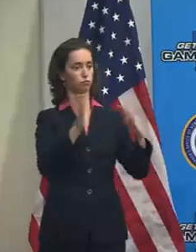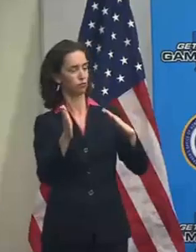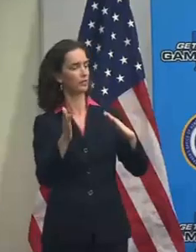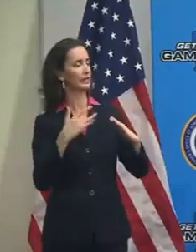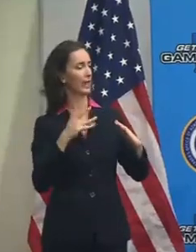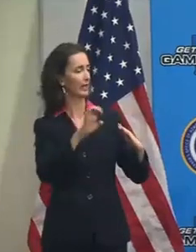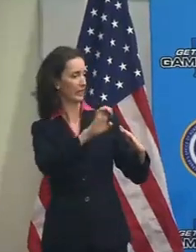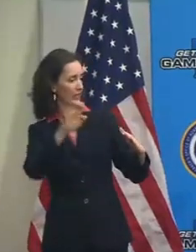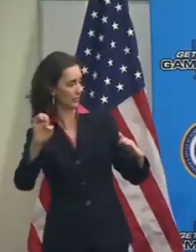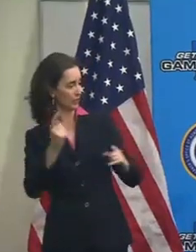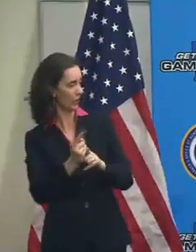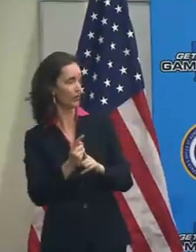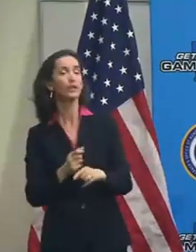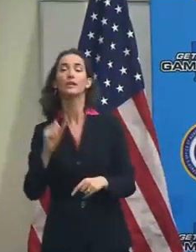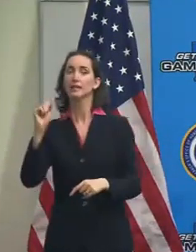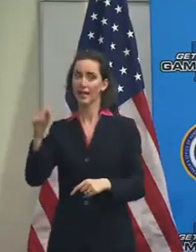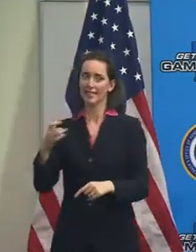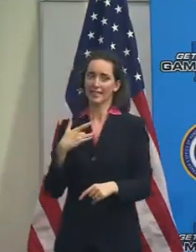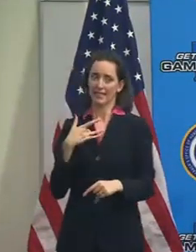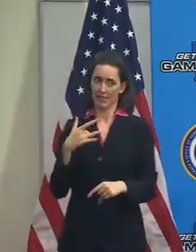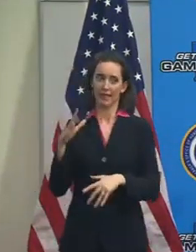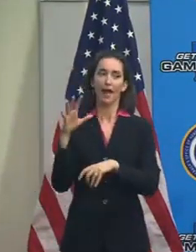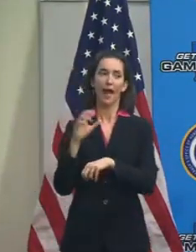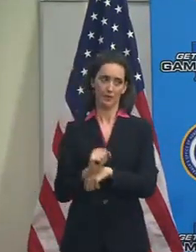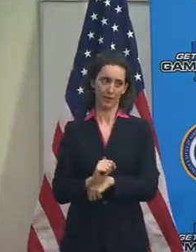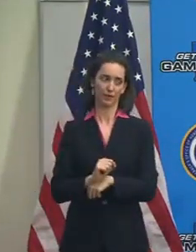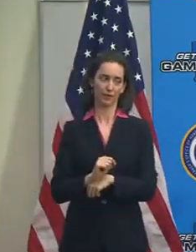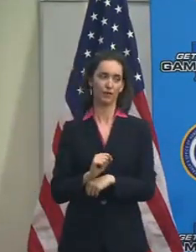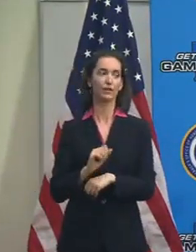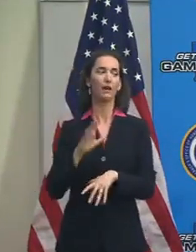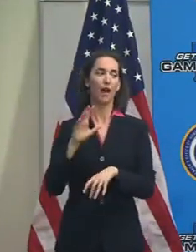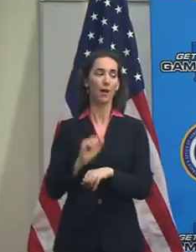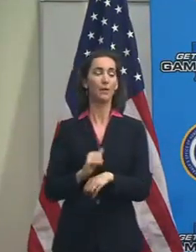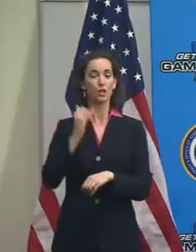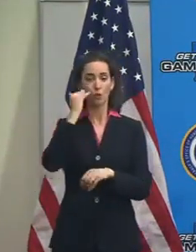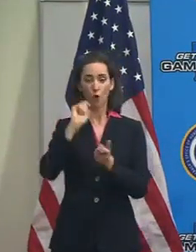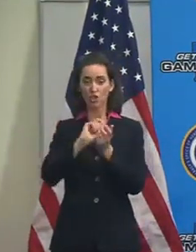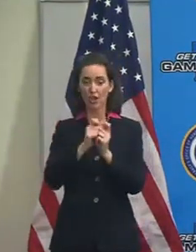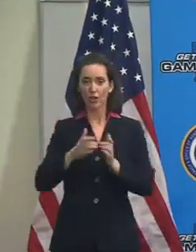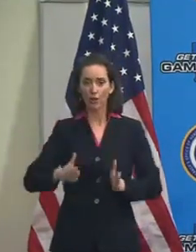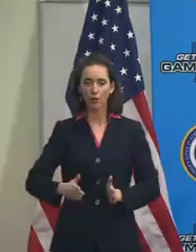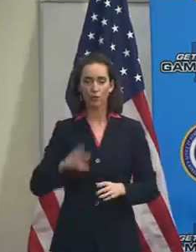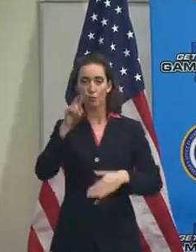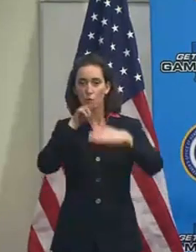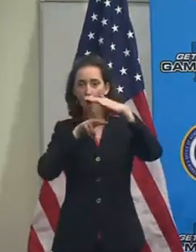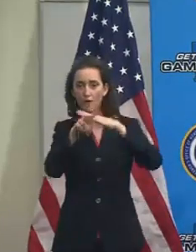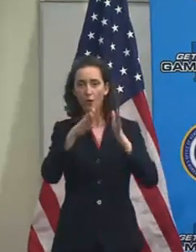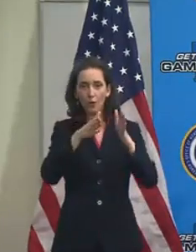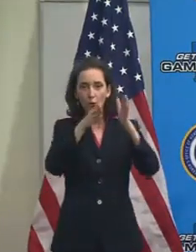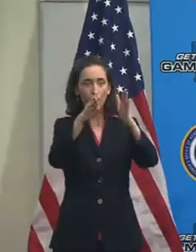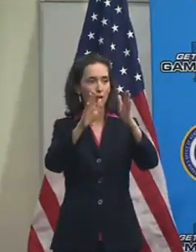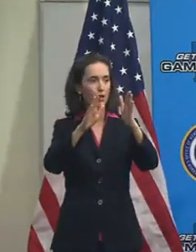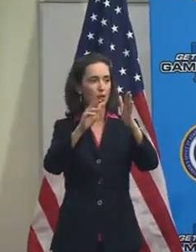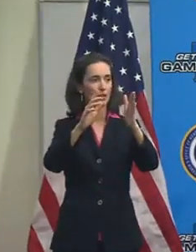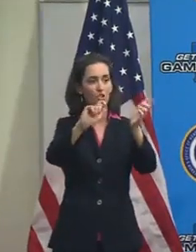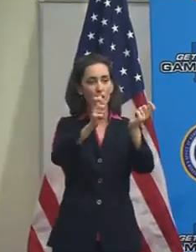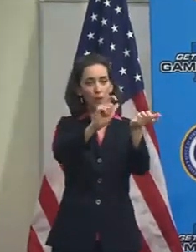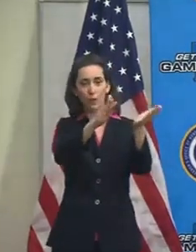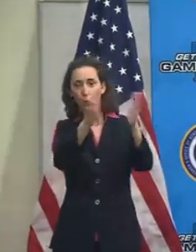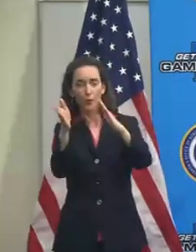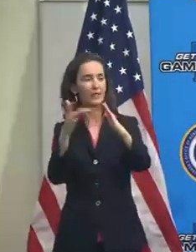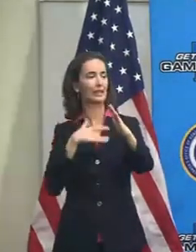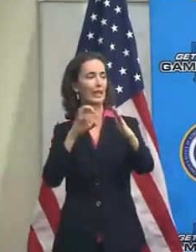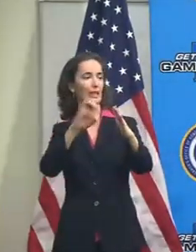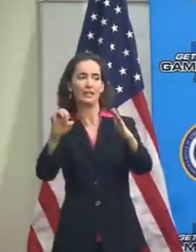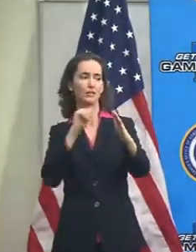Yes. Yeah, an eastern shift is the more usual one, especially in this setup, because it's already wanting to start the trend to the northeast